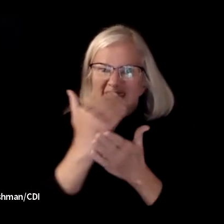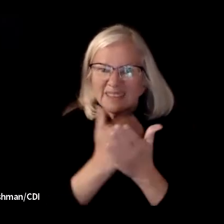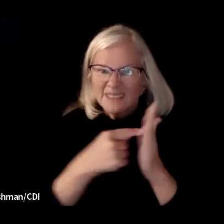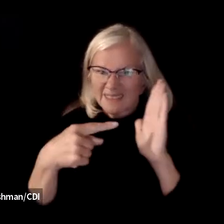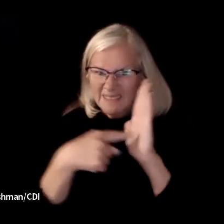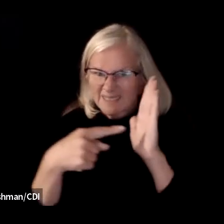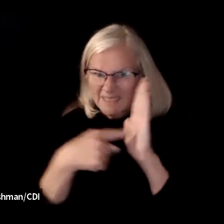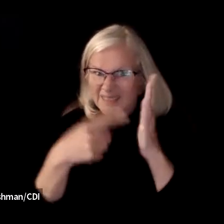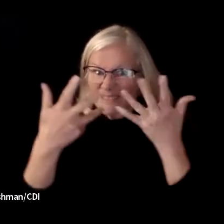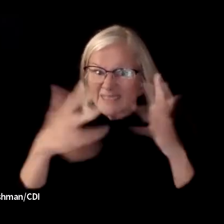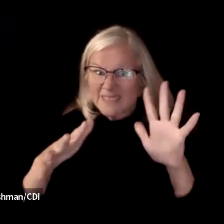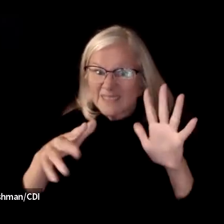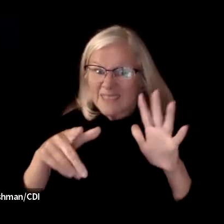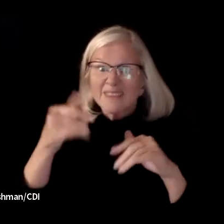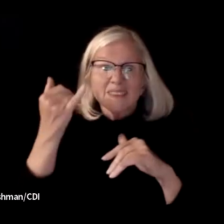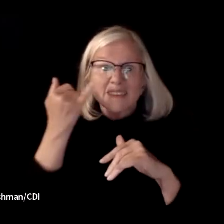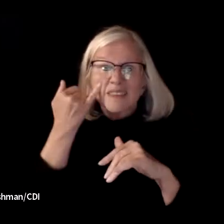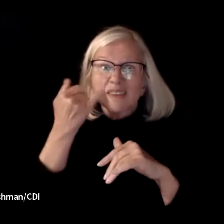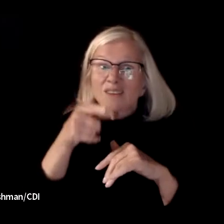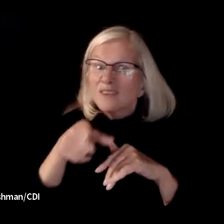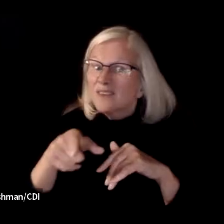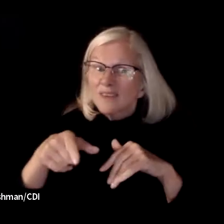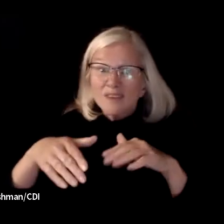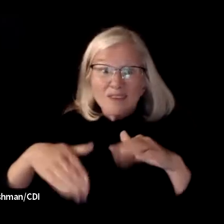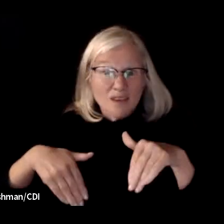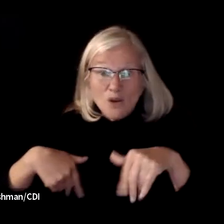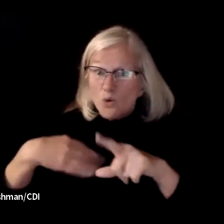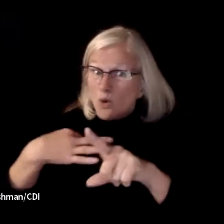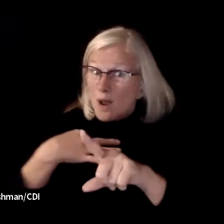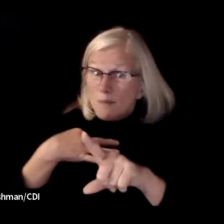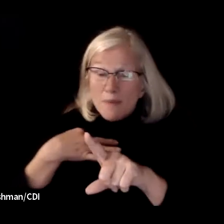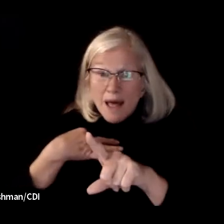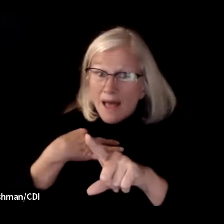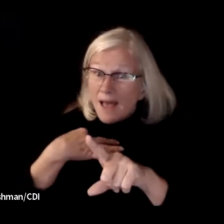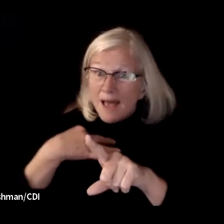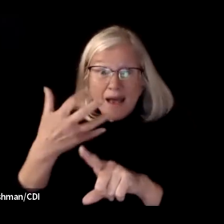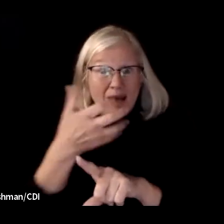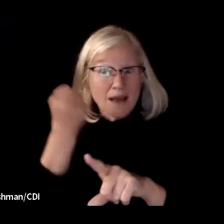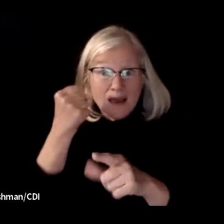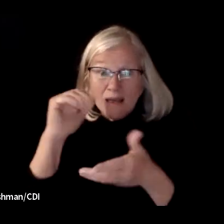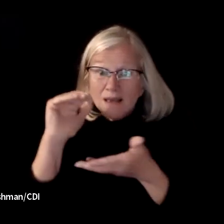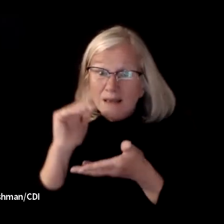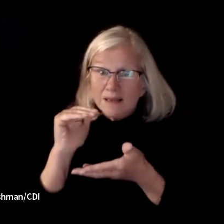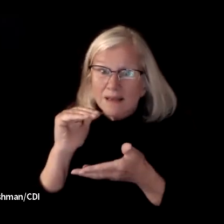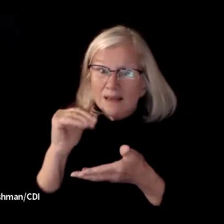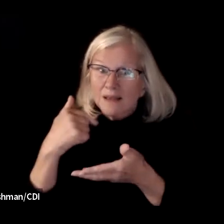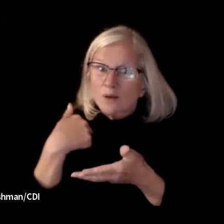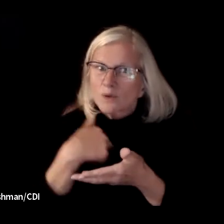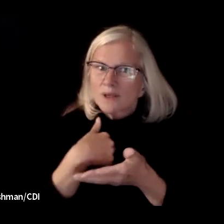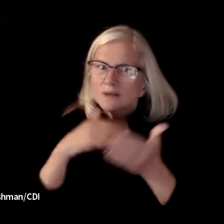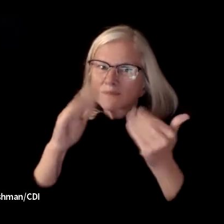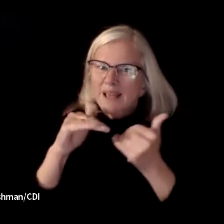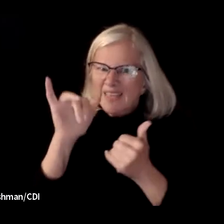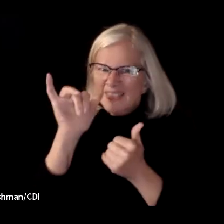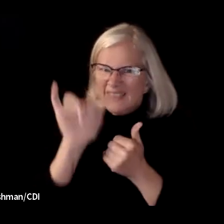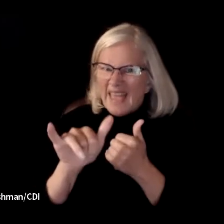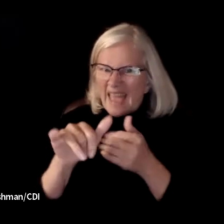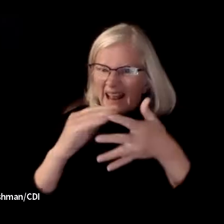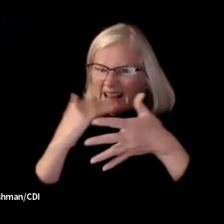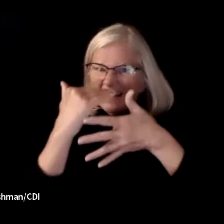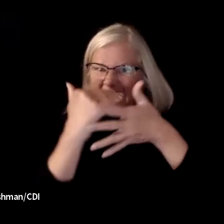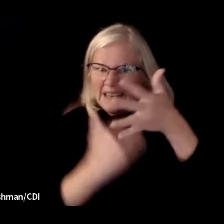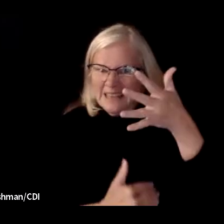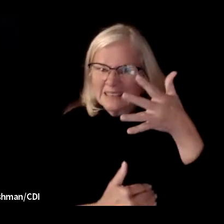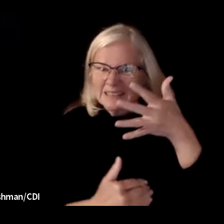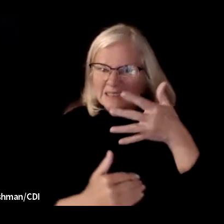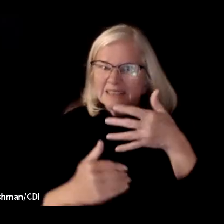resources yet. But again, that it has been growing. We expect it will keep growing. So, I